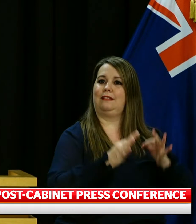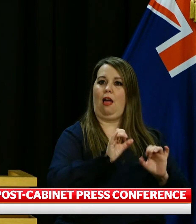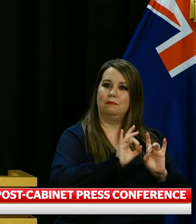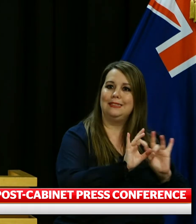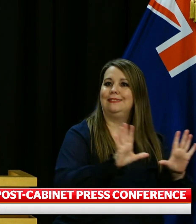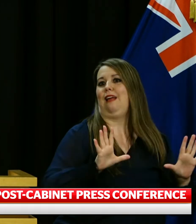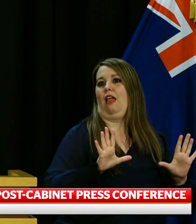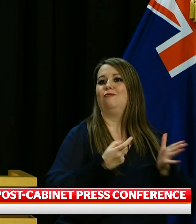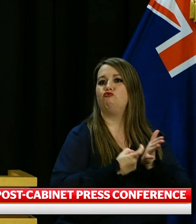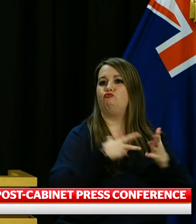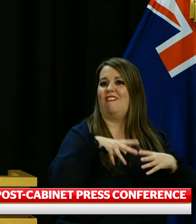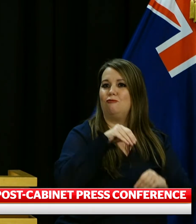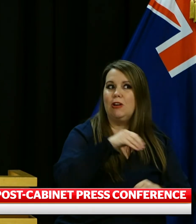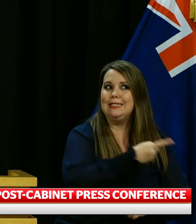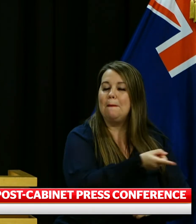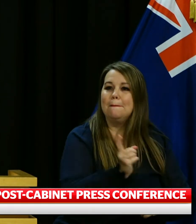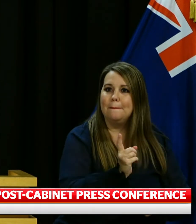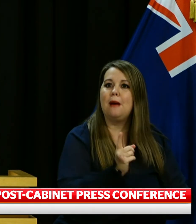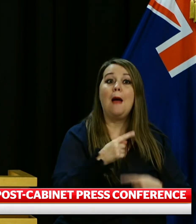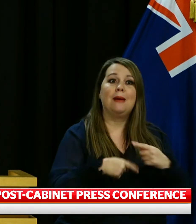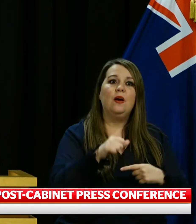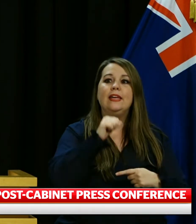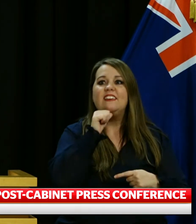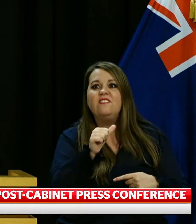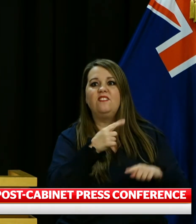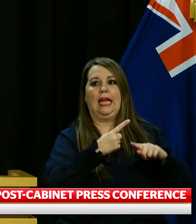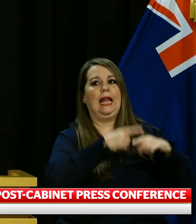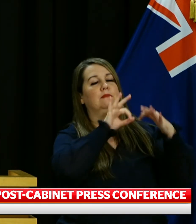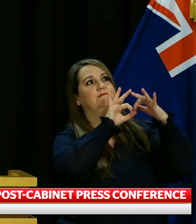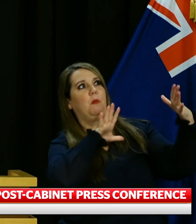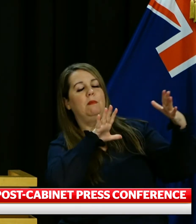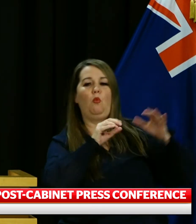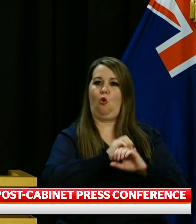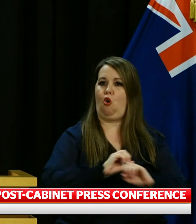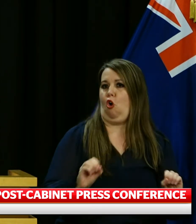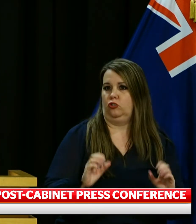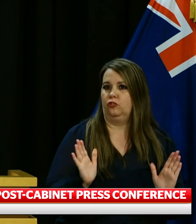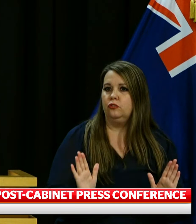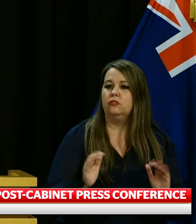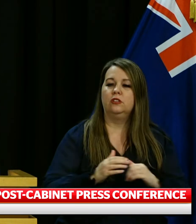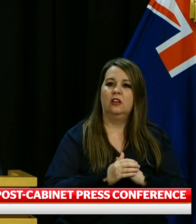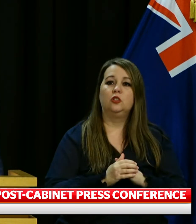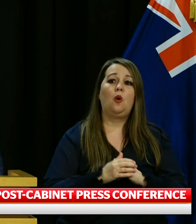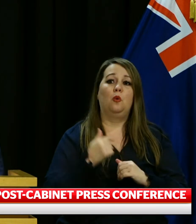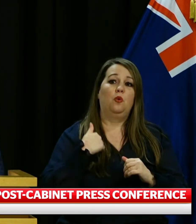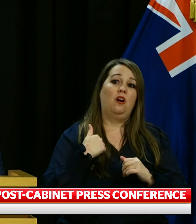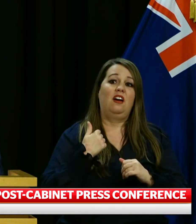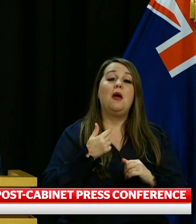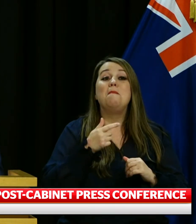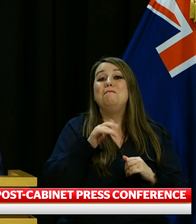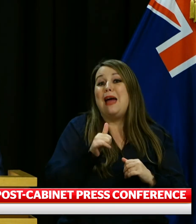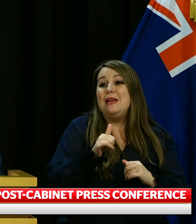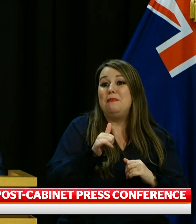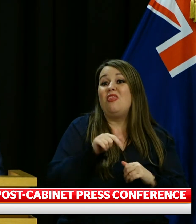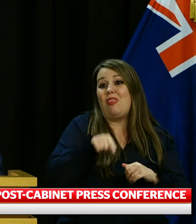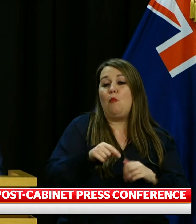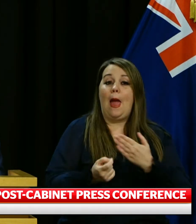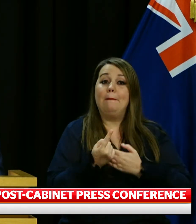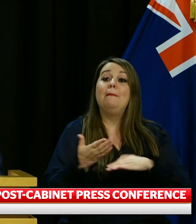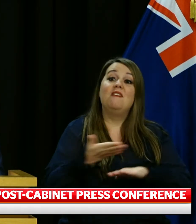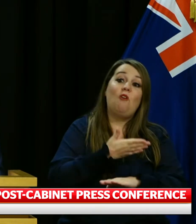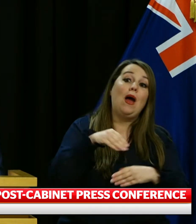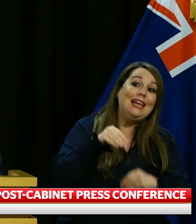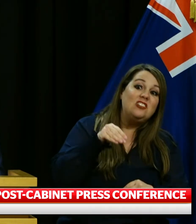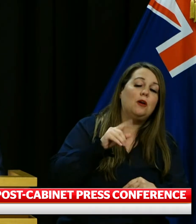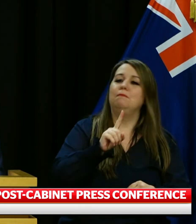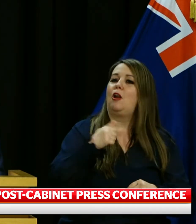things in or out in terms of coalition discussions after an election, unless we do that before an election, and I'm